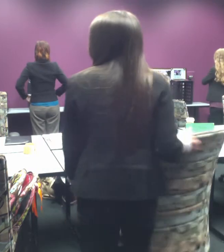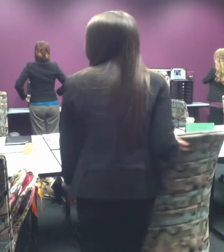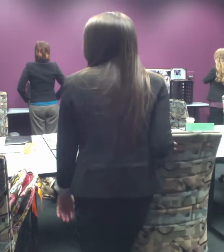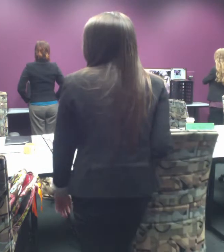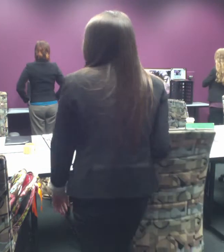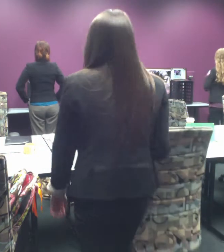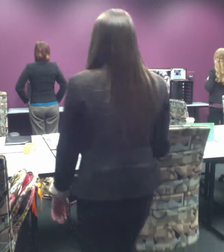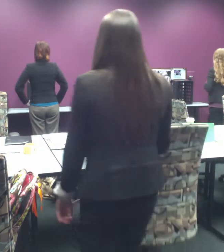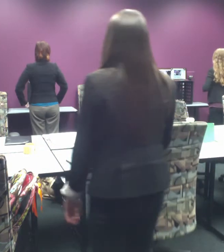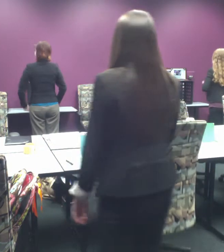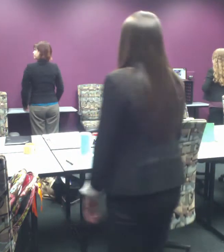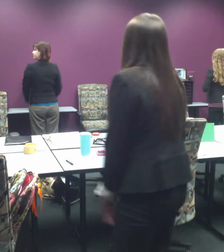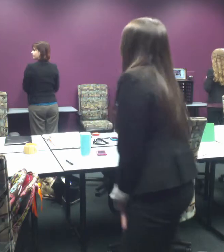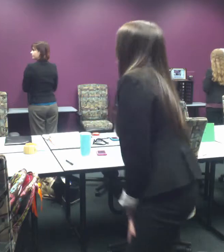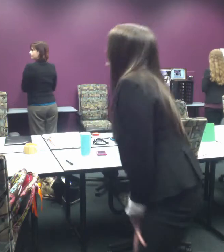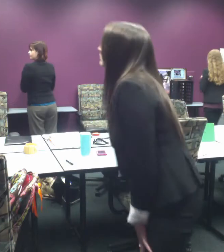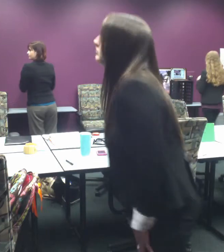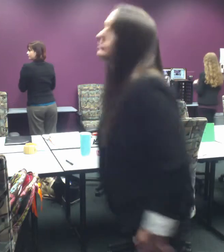Everybody ready? All right.